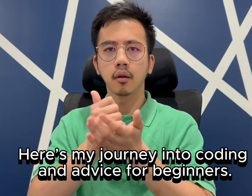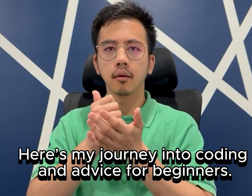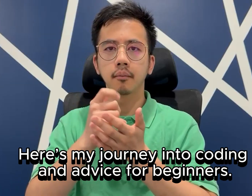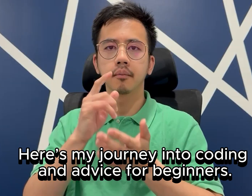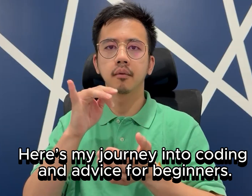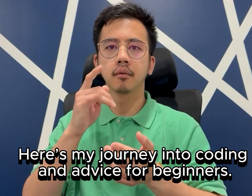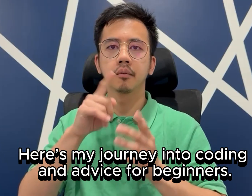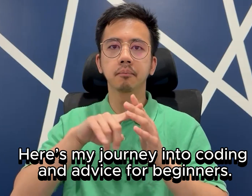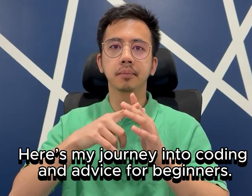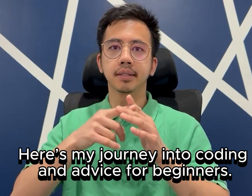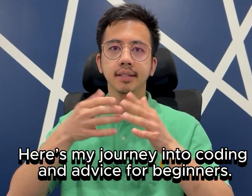beginners.